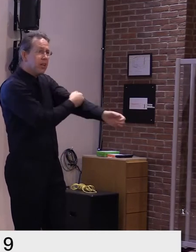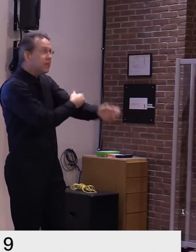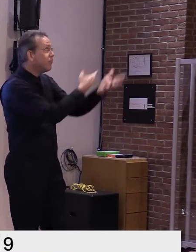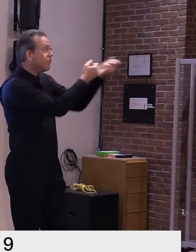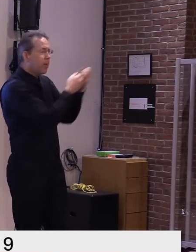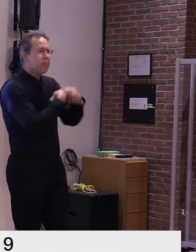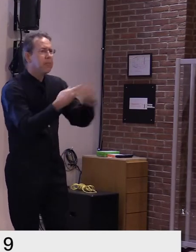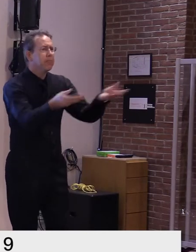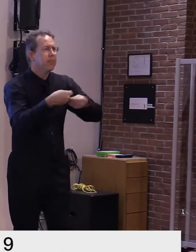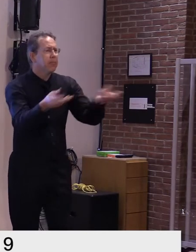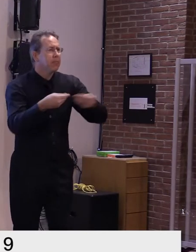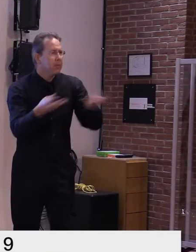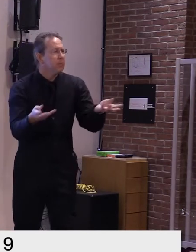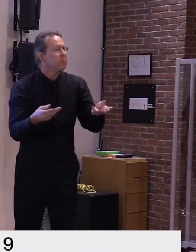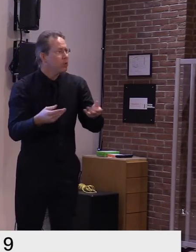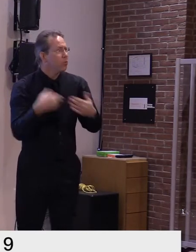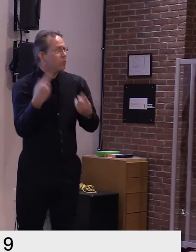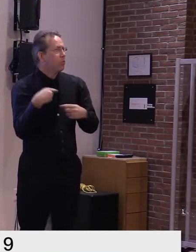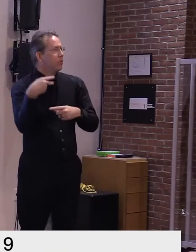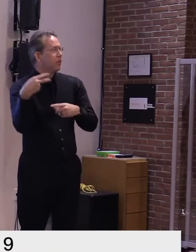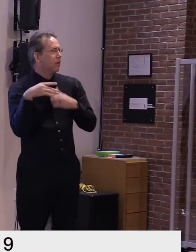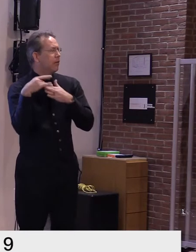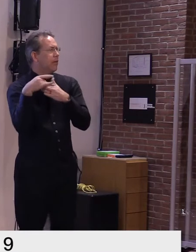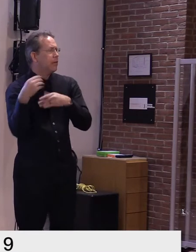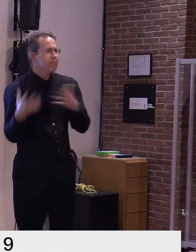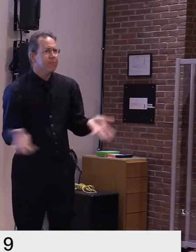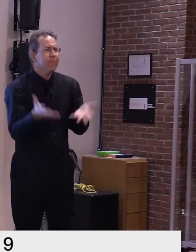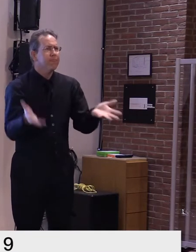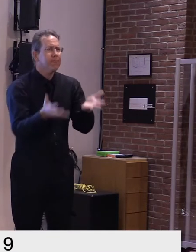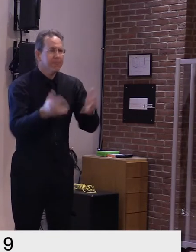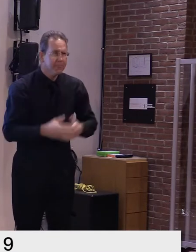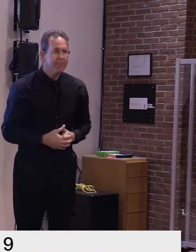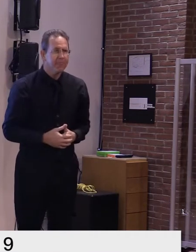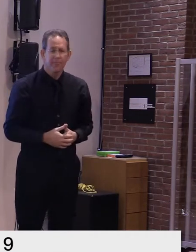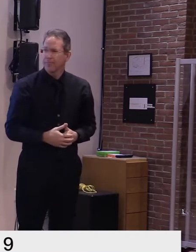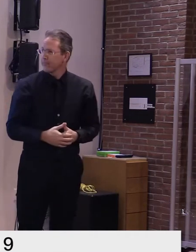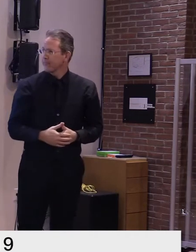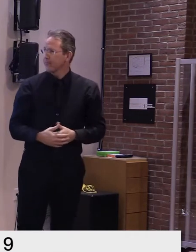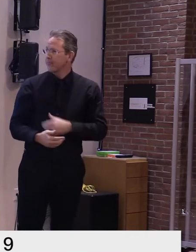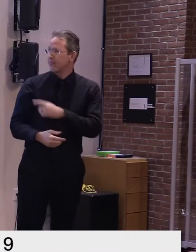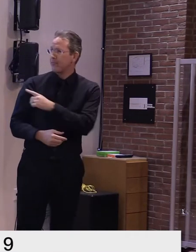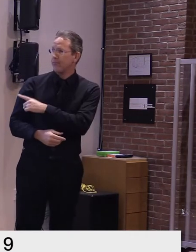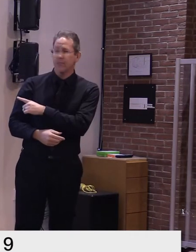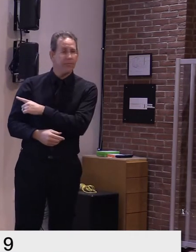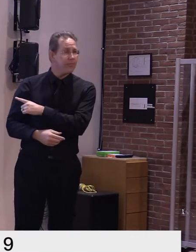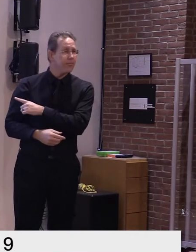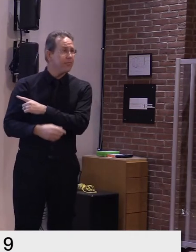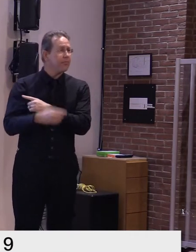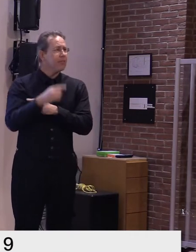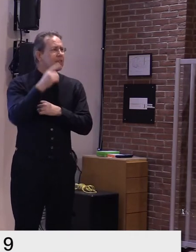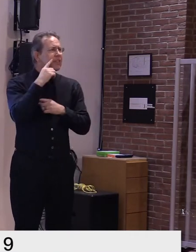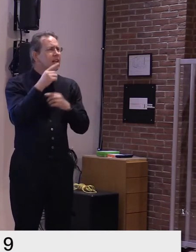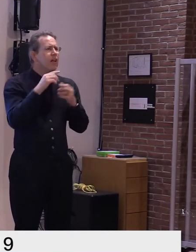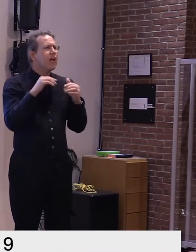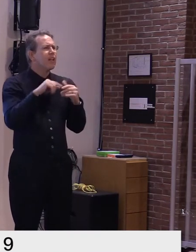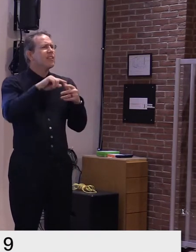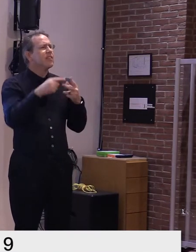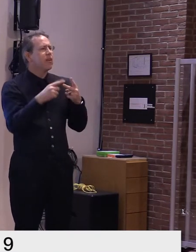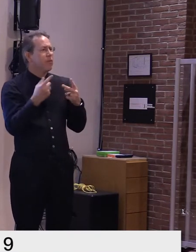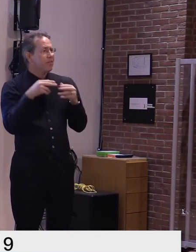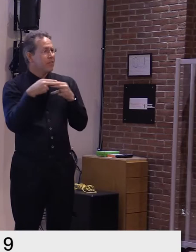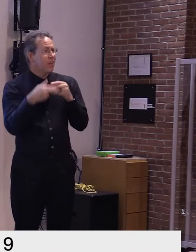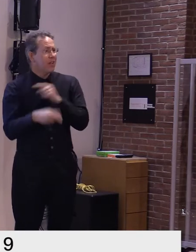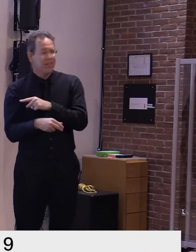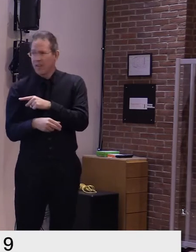administering that vaccine into the arms of Vermonters. In addition, on the next slide, if you look at the